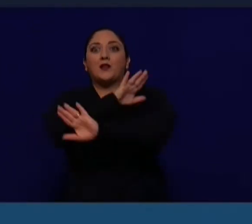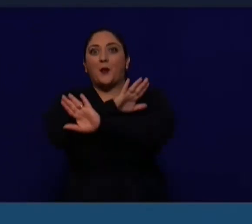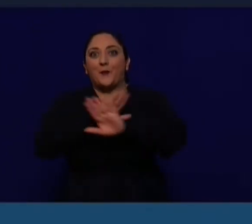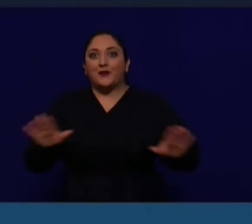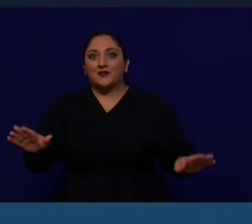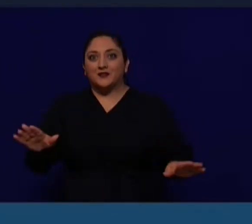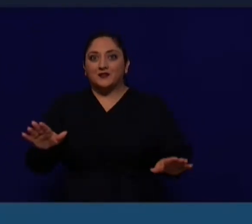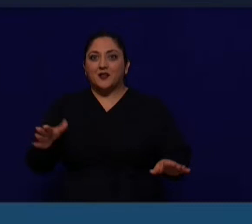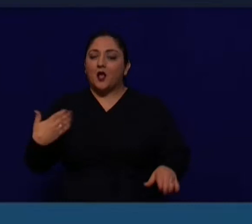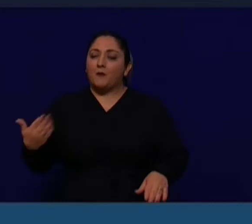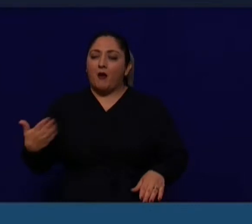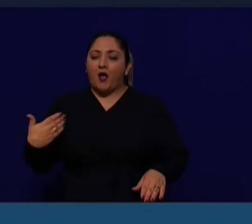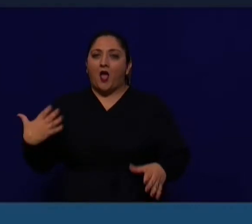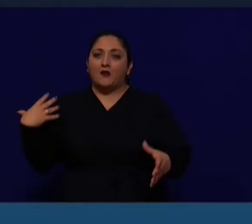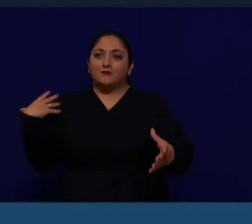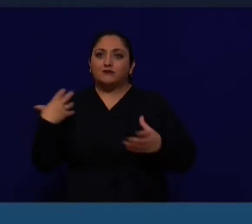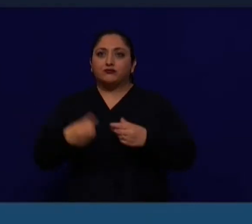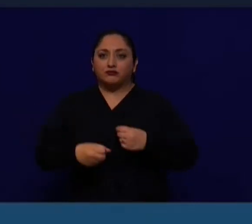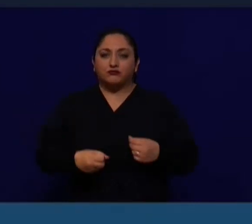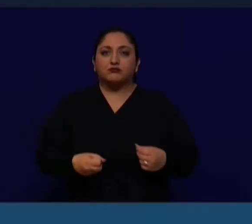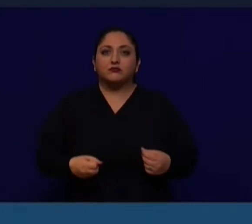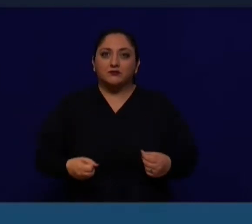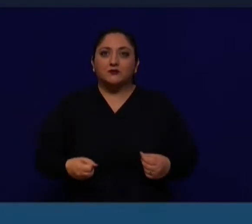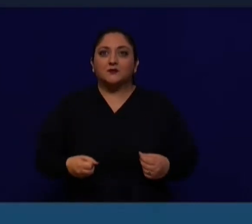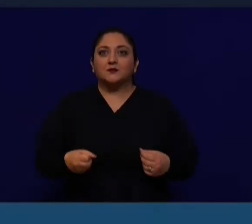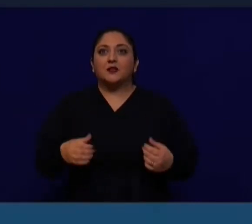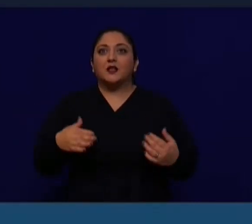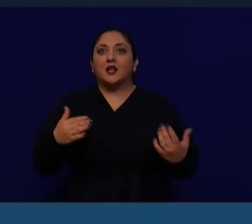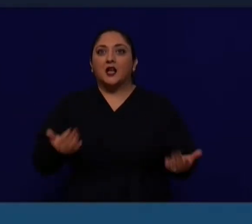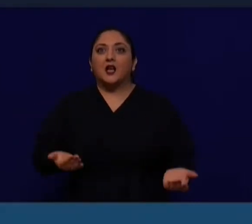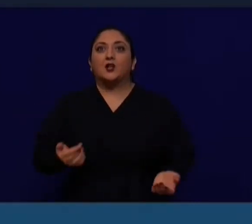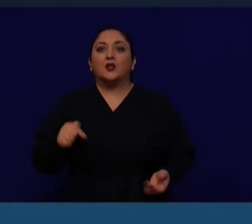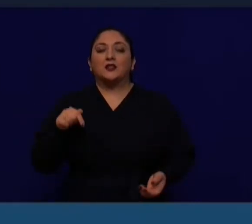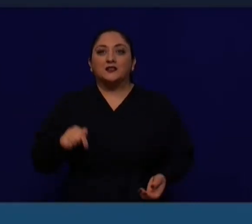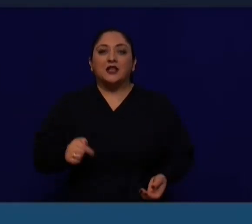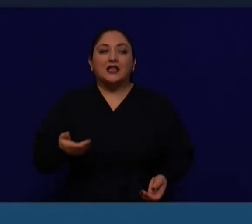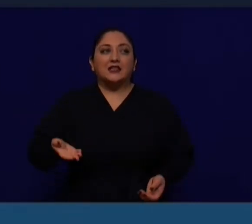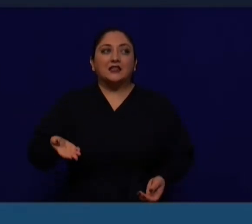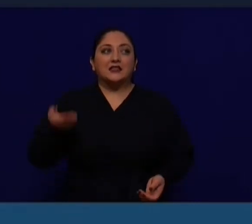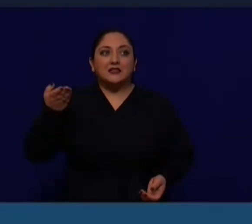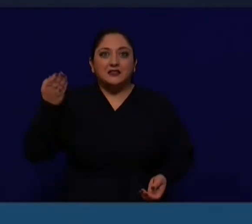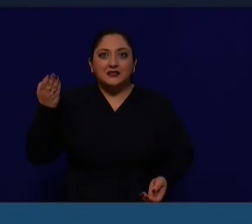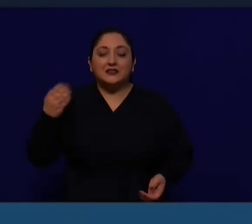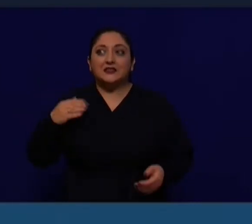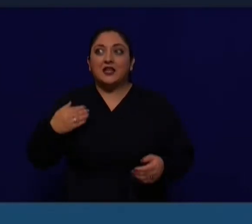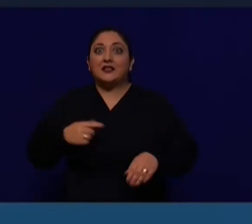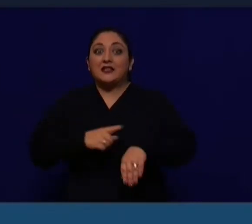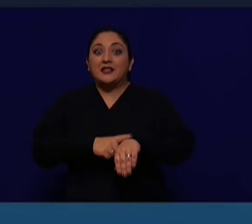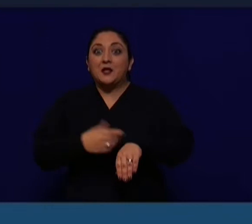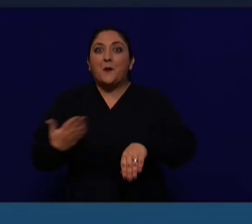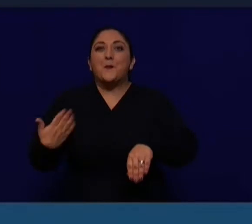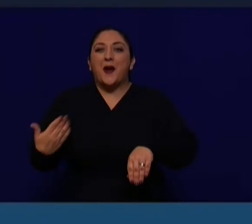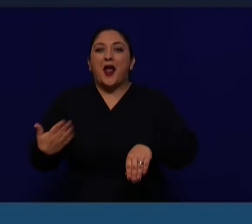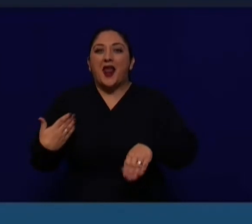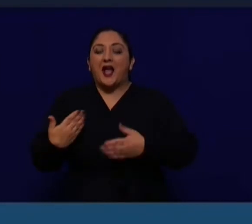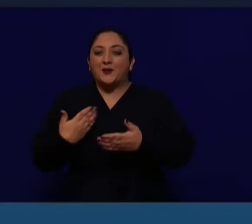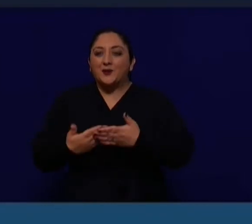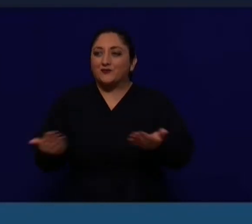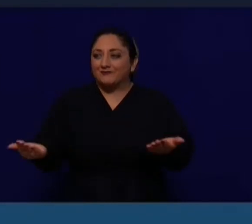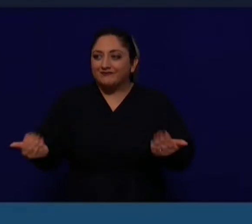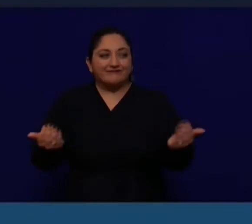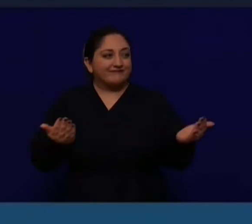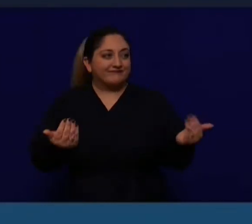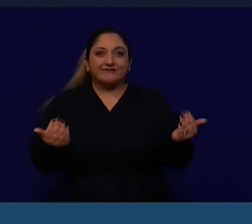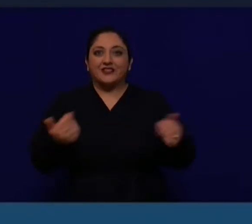tmexxi l-programm iktar malajr ukoll. U allura hemmhekk aħna jkollna iktar pass maġġel biex inkun nistgħu nibqgħu